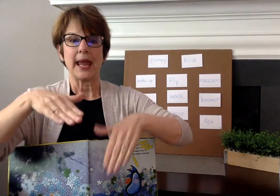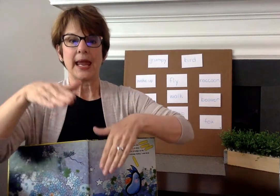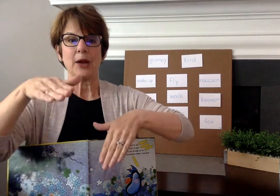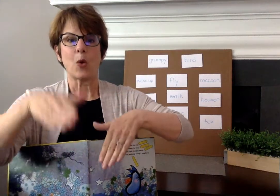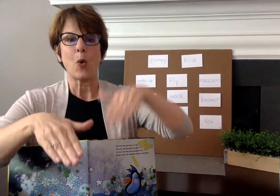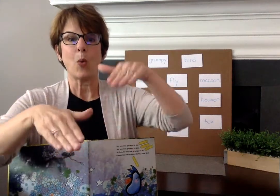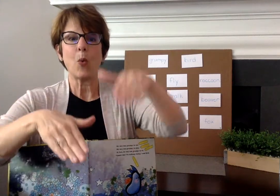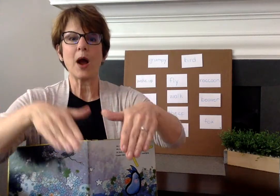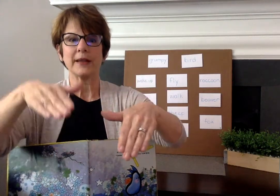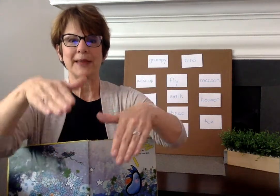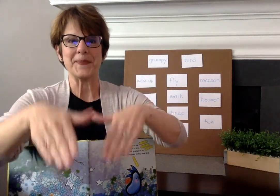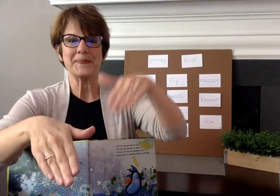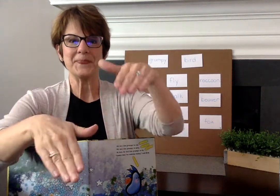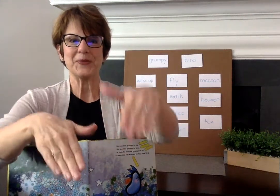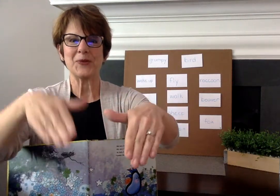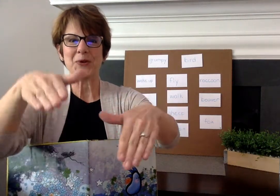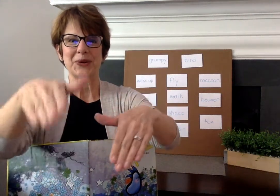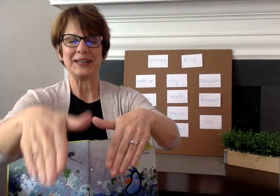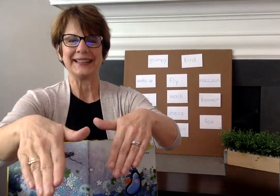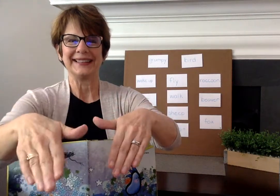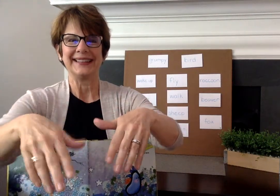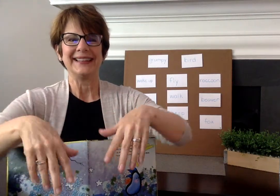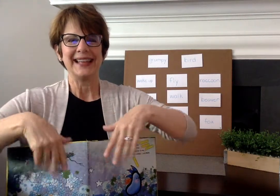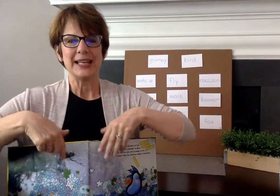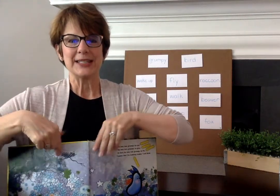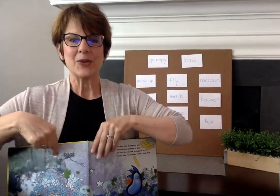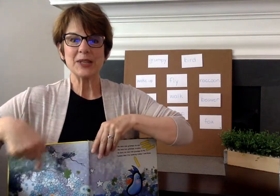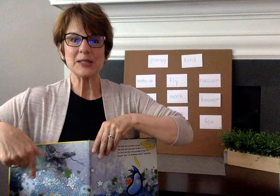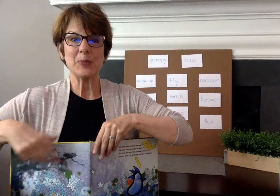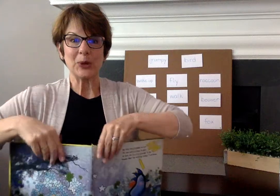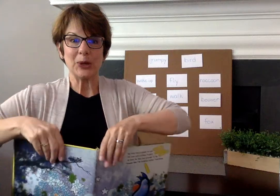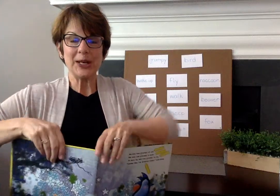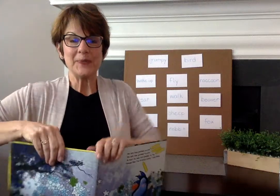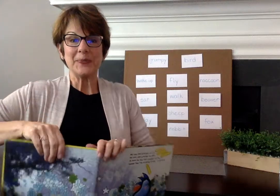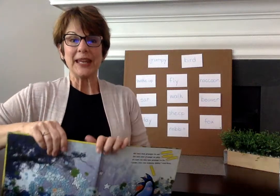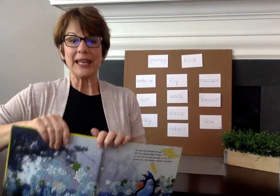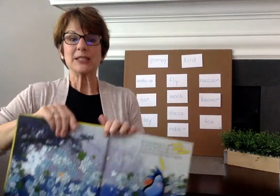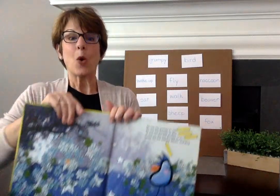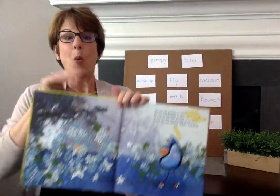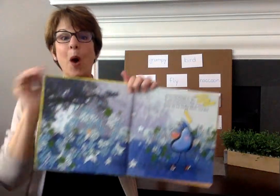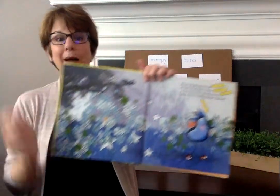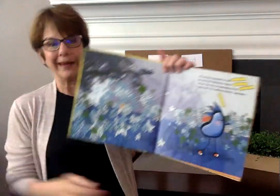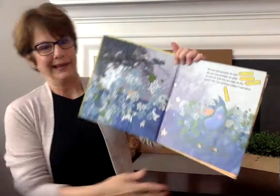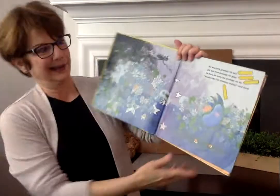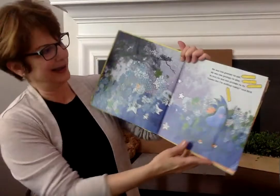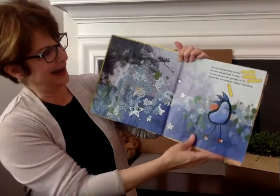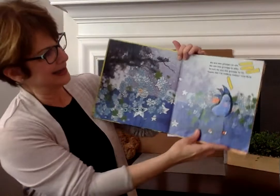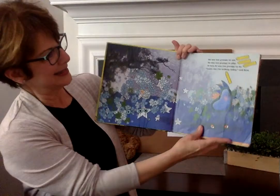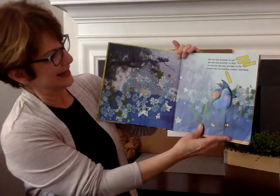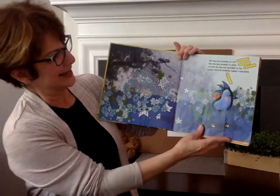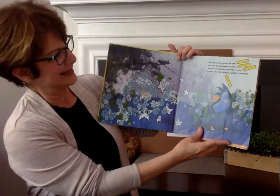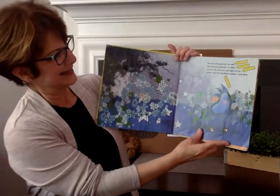and walk them forward. So this bird is walking today, isn't he?